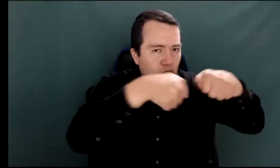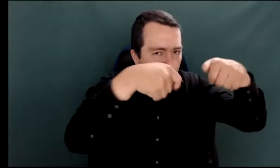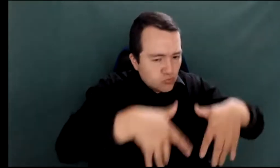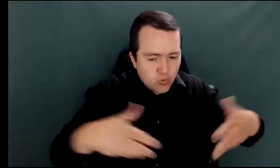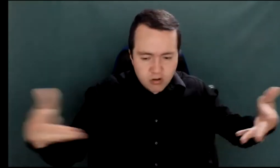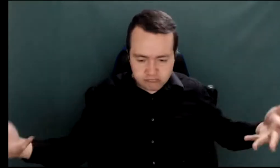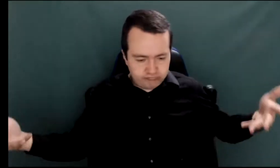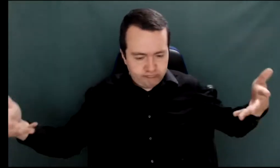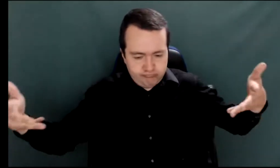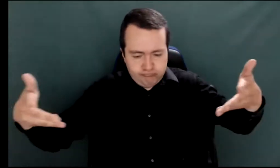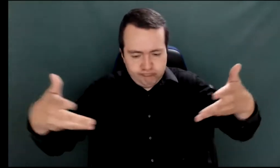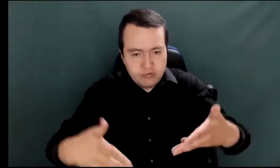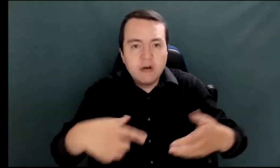knowledge